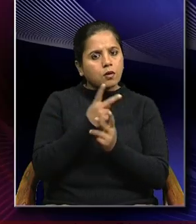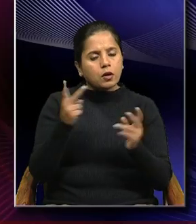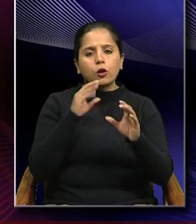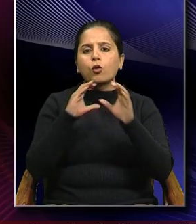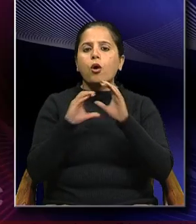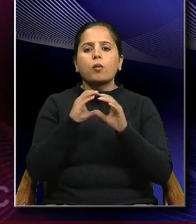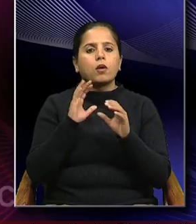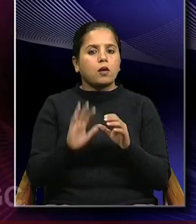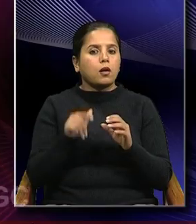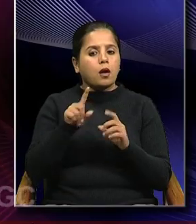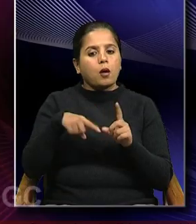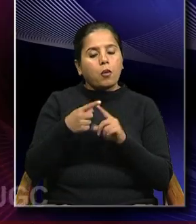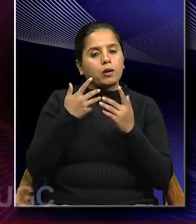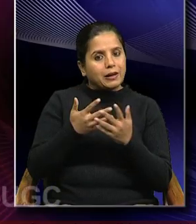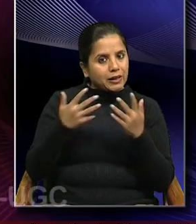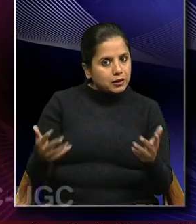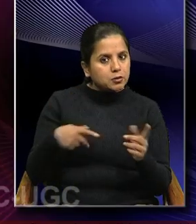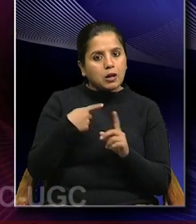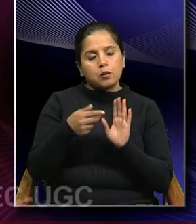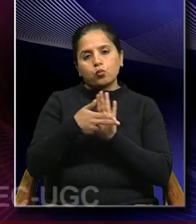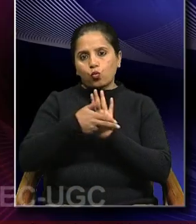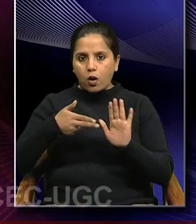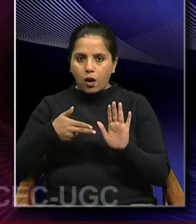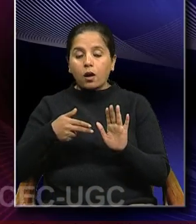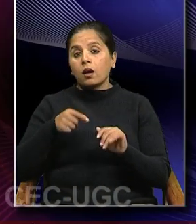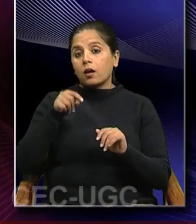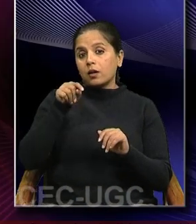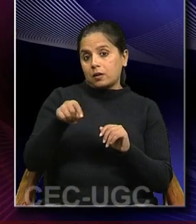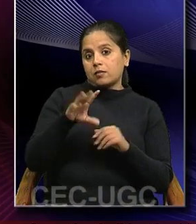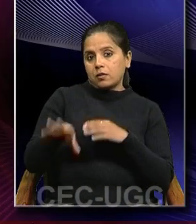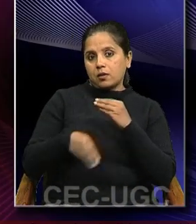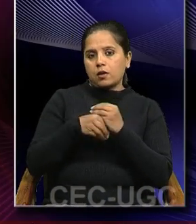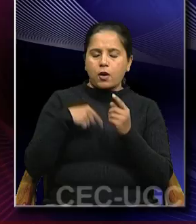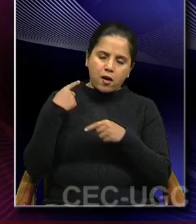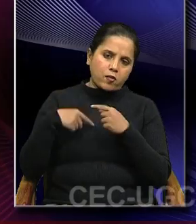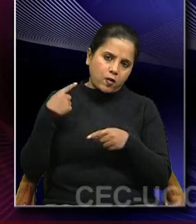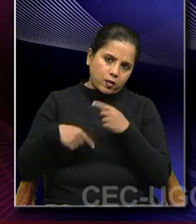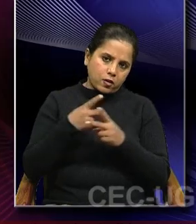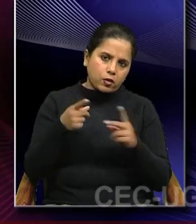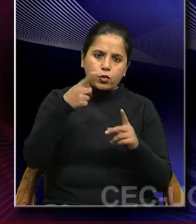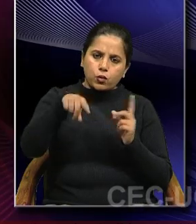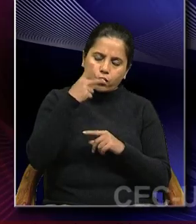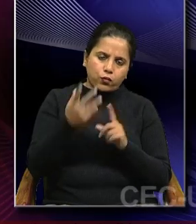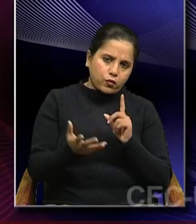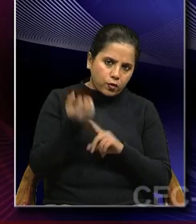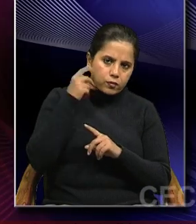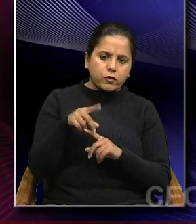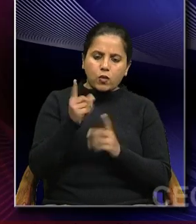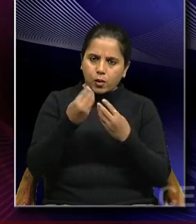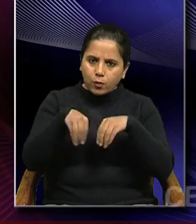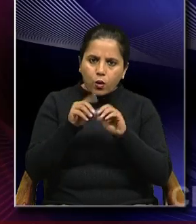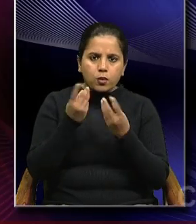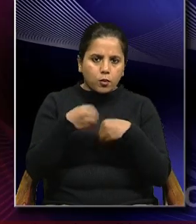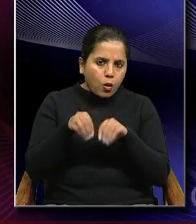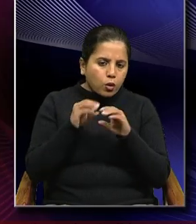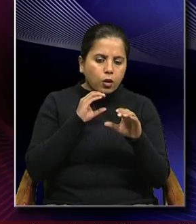communicate about the products and the brand. So, it is being added every day. Every day you would find one more mode